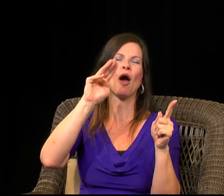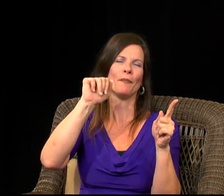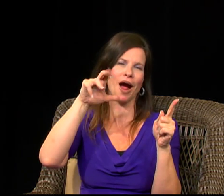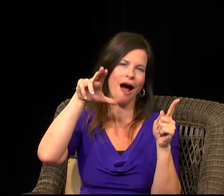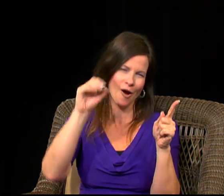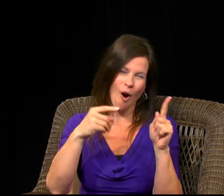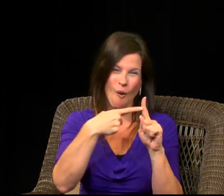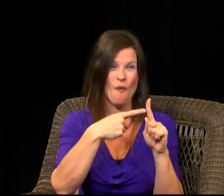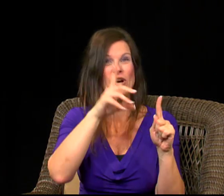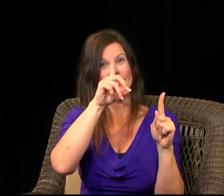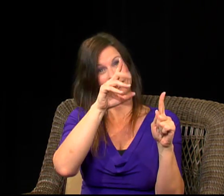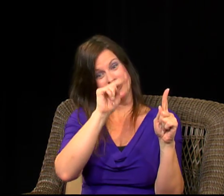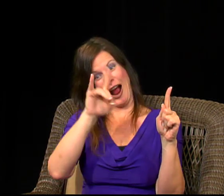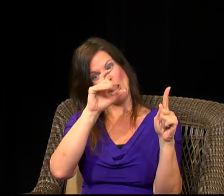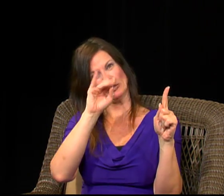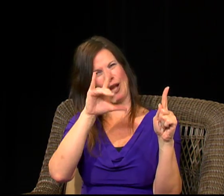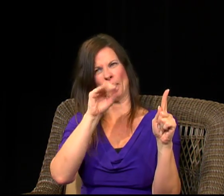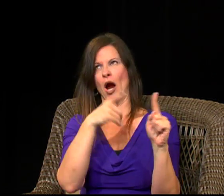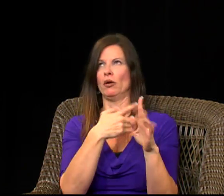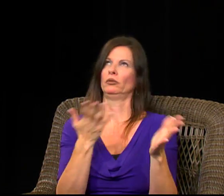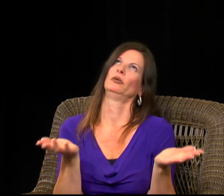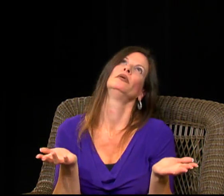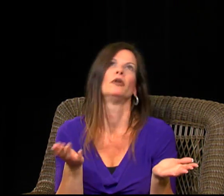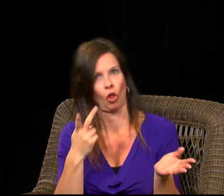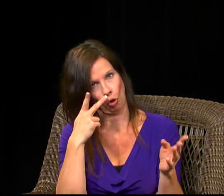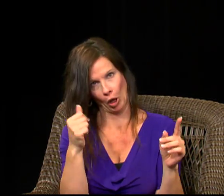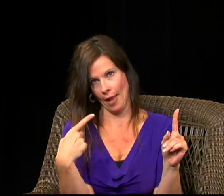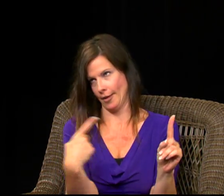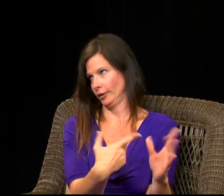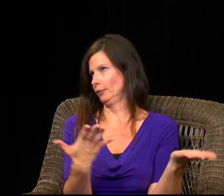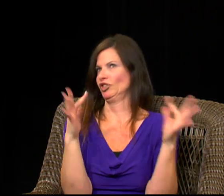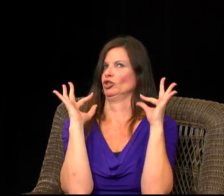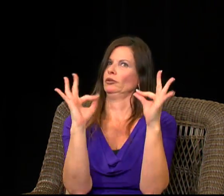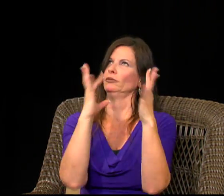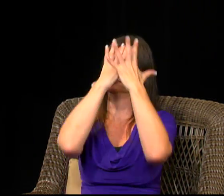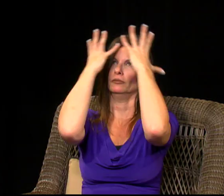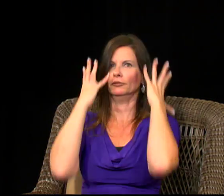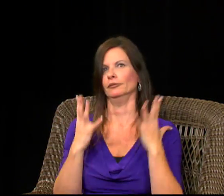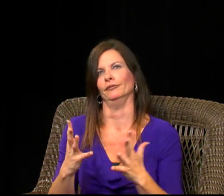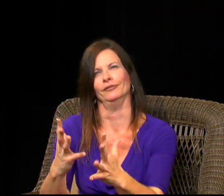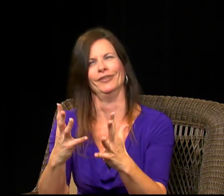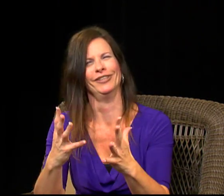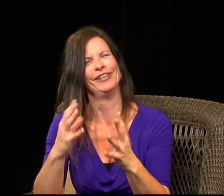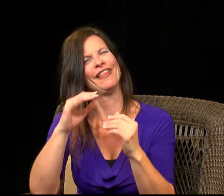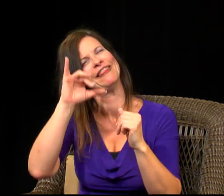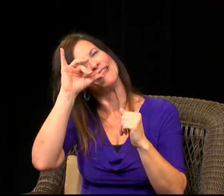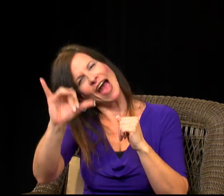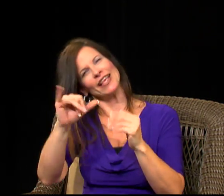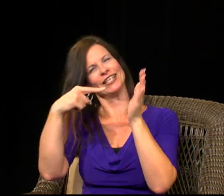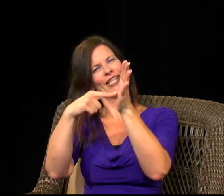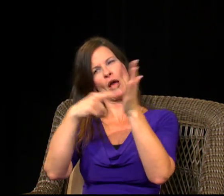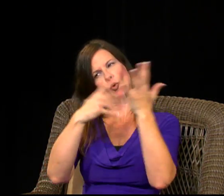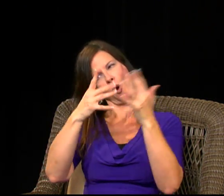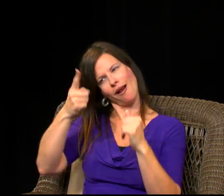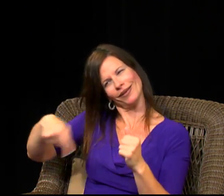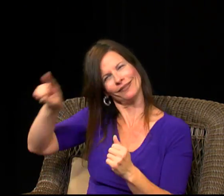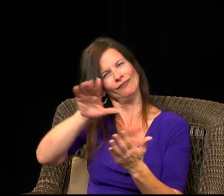is, especially with someone like Niall DeMarco. I mean, obviously, look at him. He is like the perfect